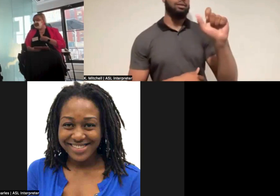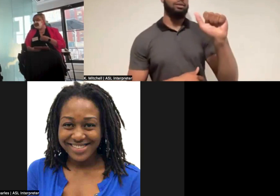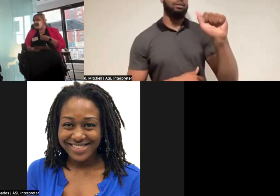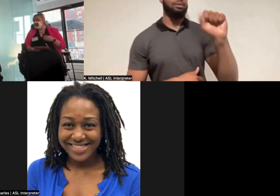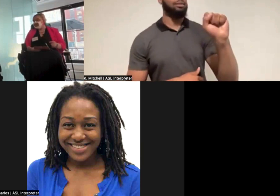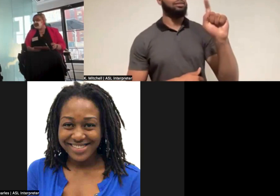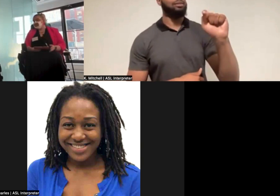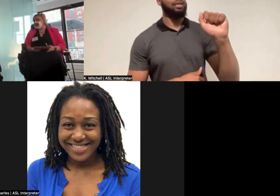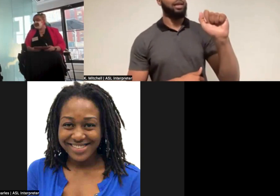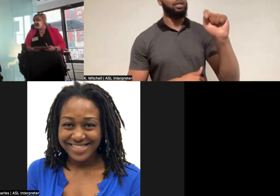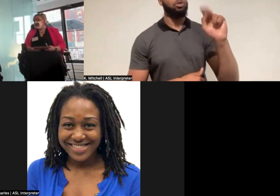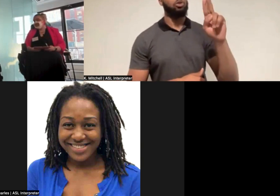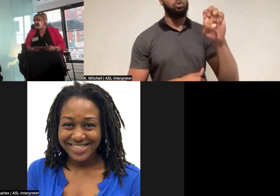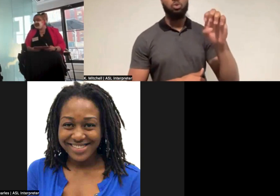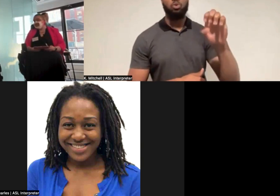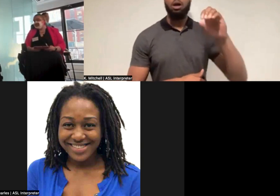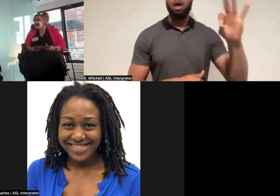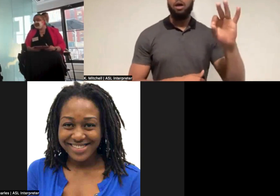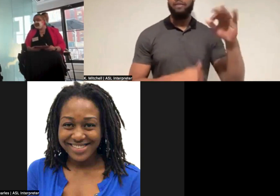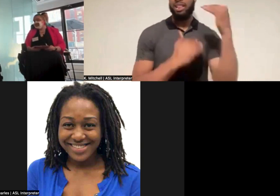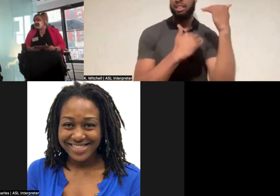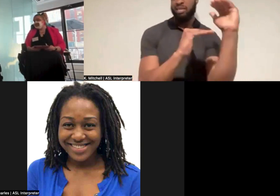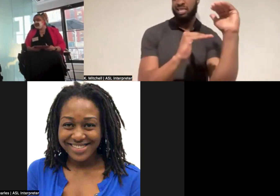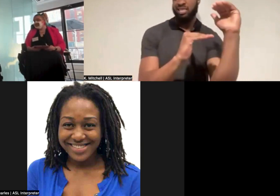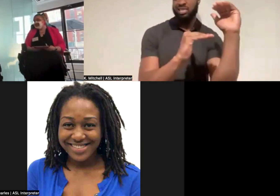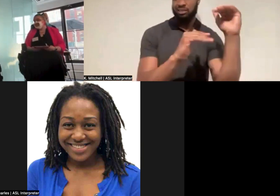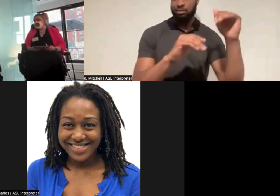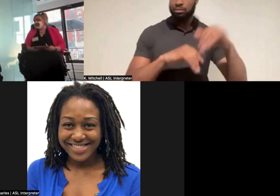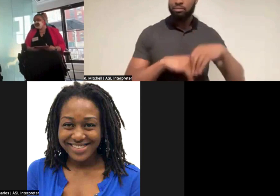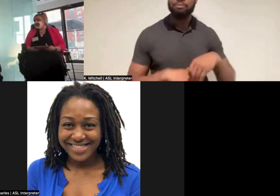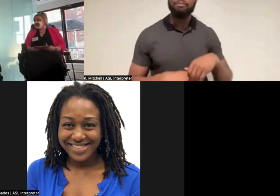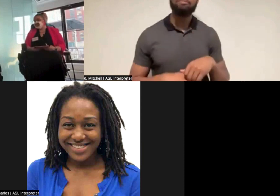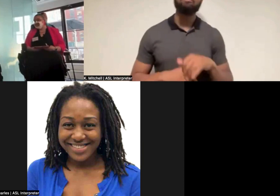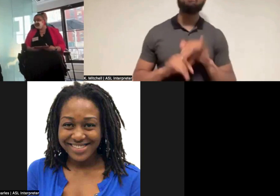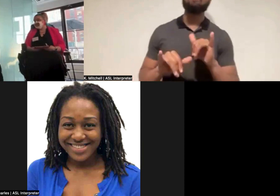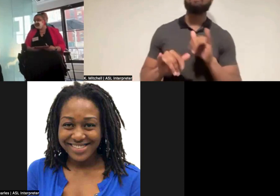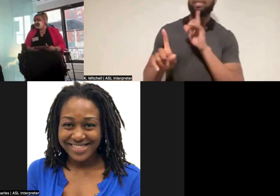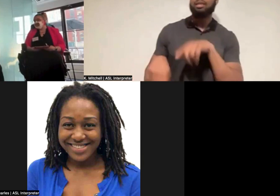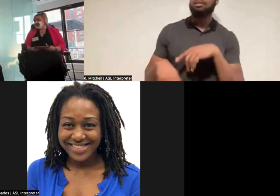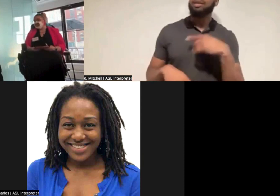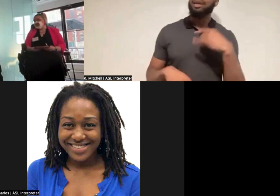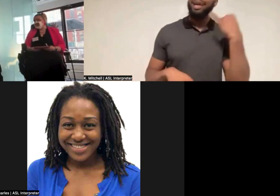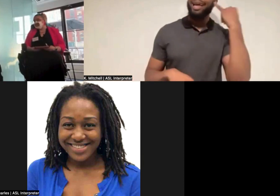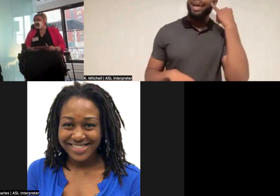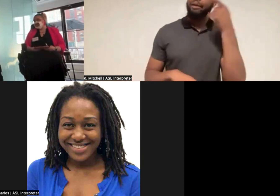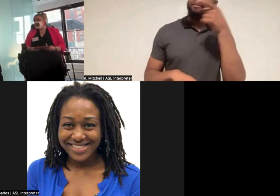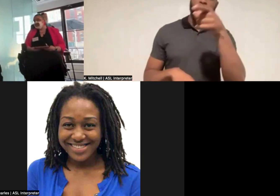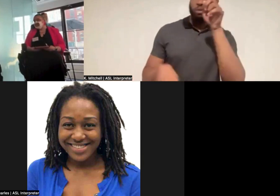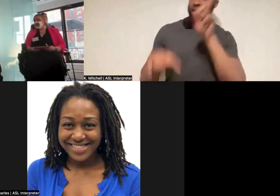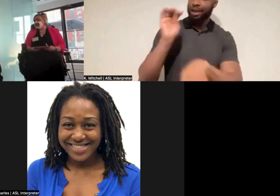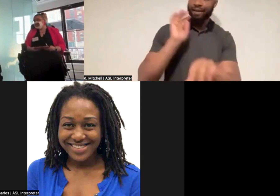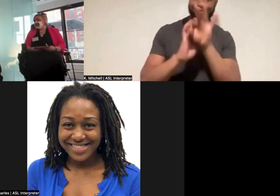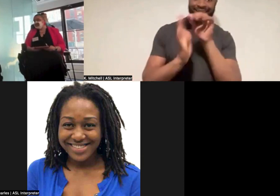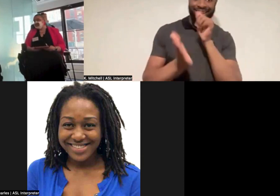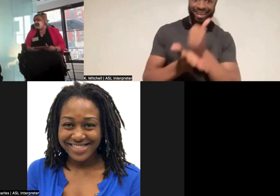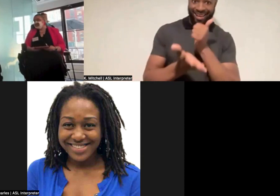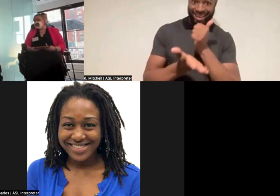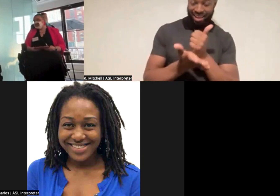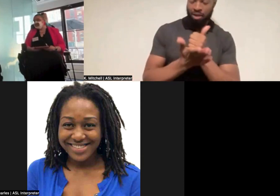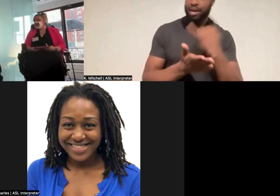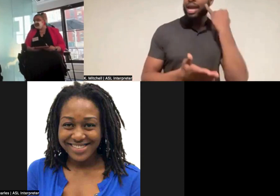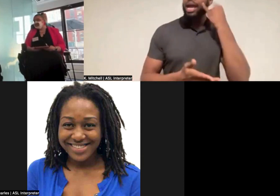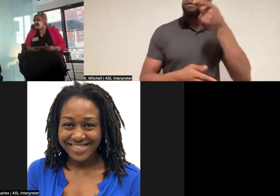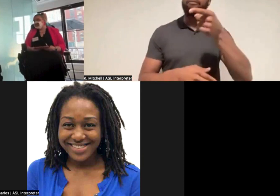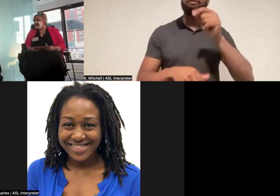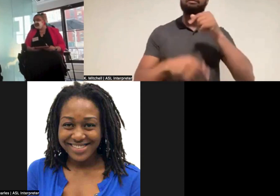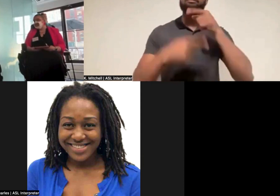a situation in which you find that you cannot find help and you still want to preserve your claims, you can, if it's an employment issue, you can file through